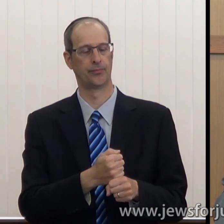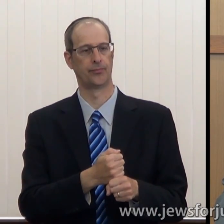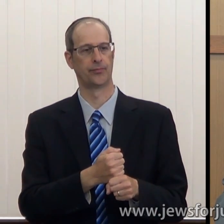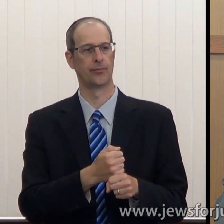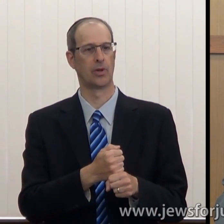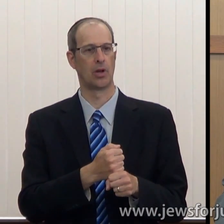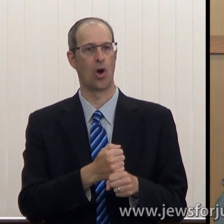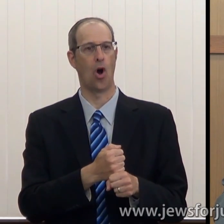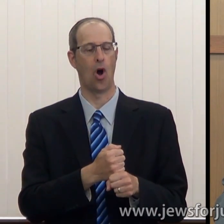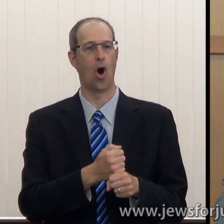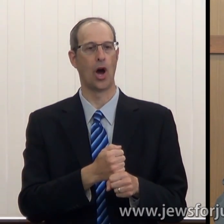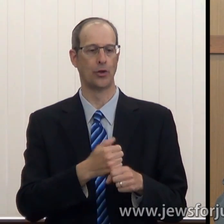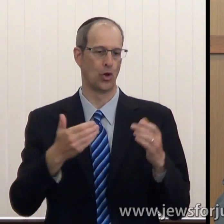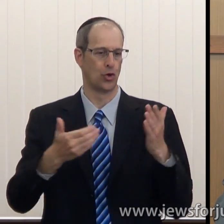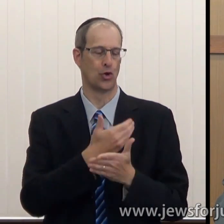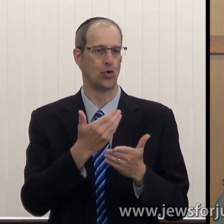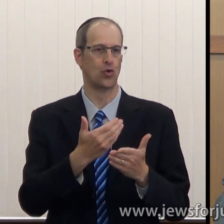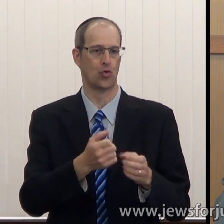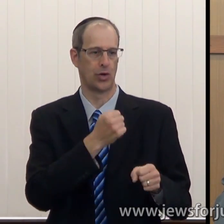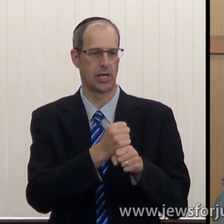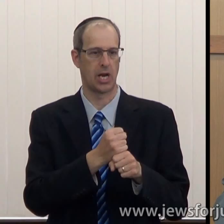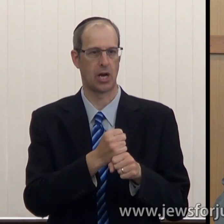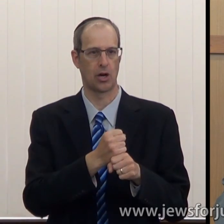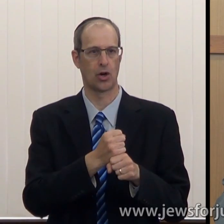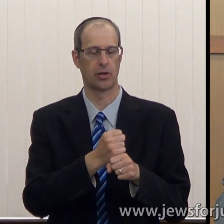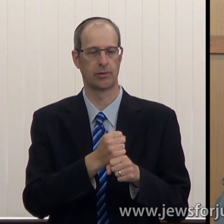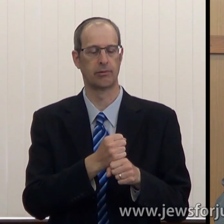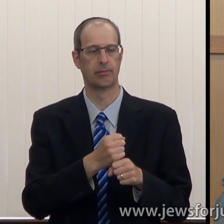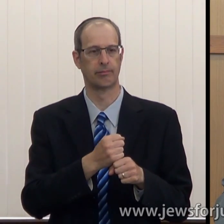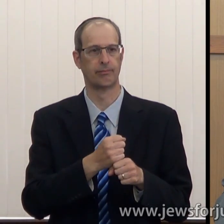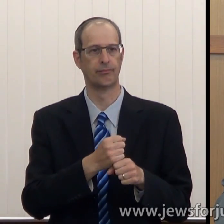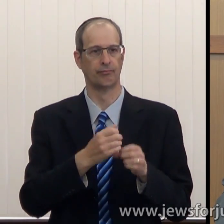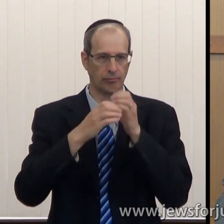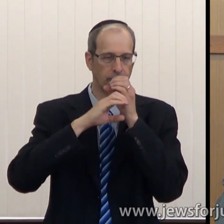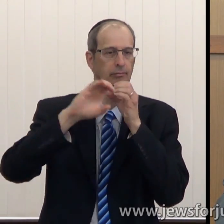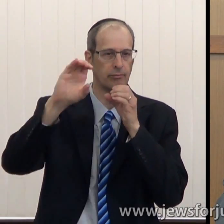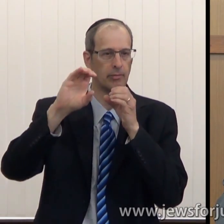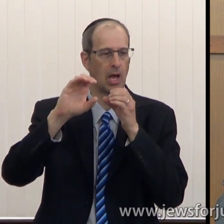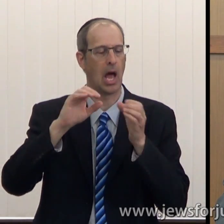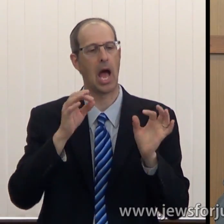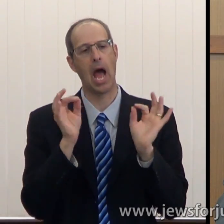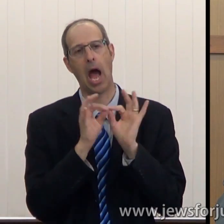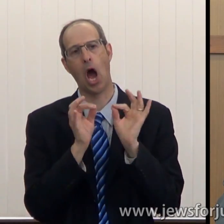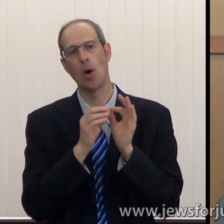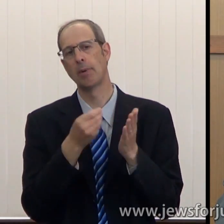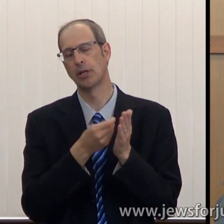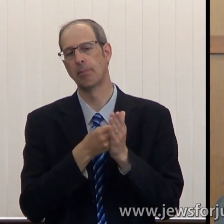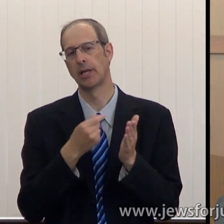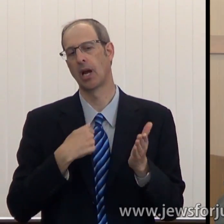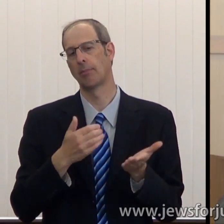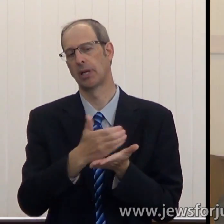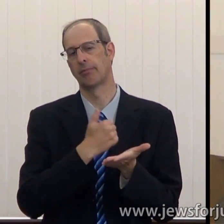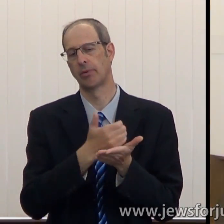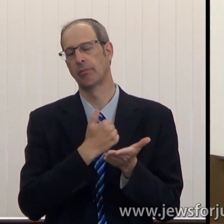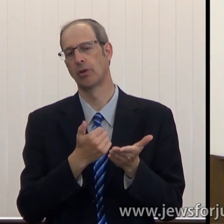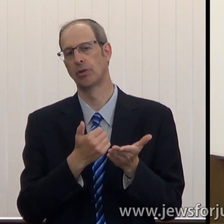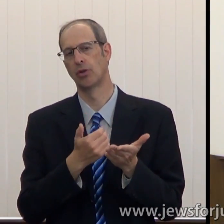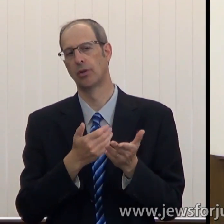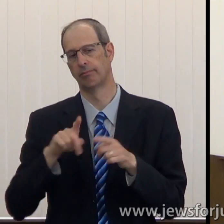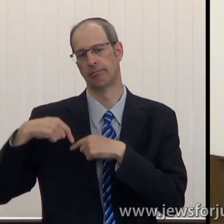God determined this year on Rosh Hashanah, on the new year, exactly how much money I'm going to make.